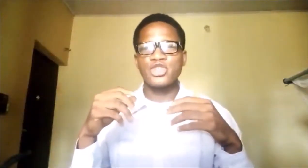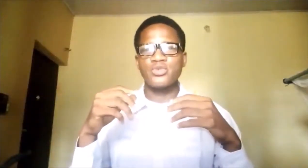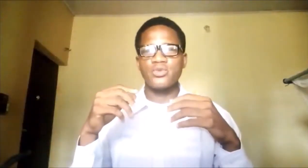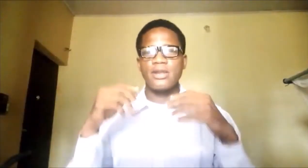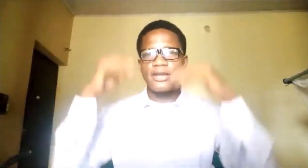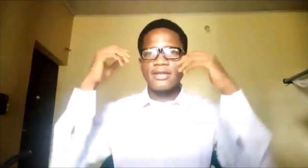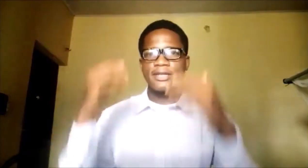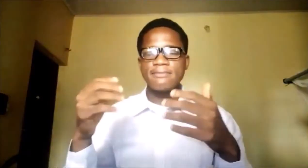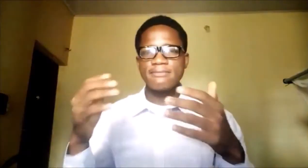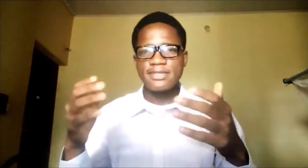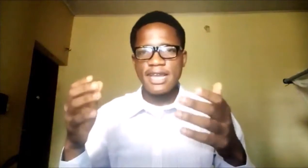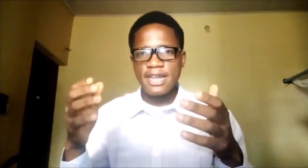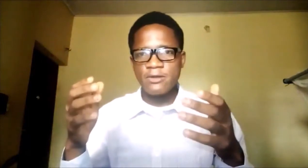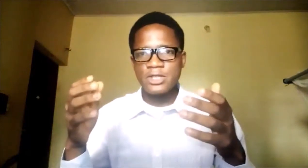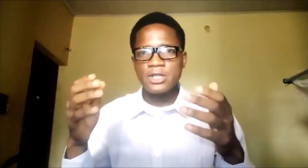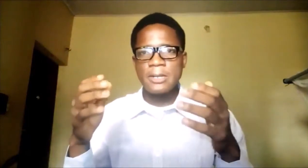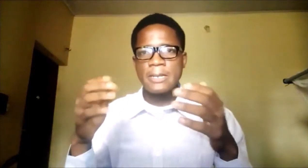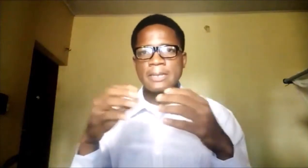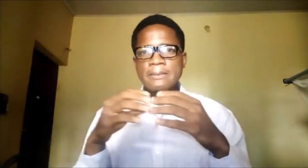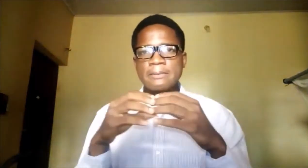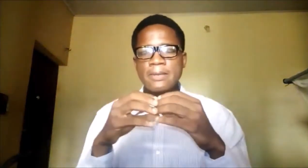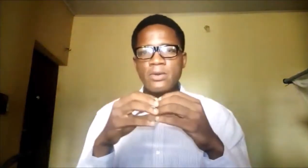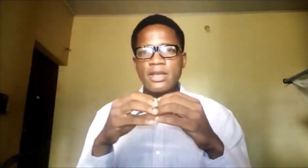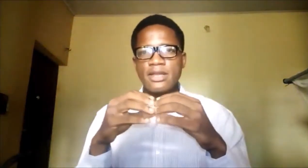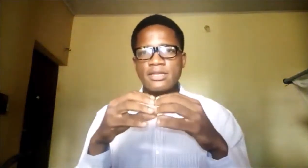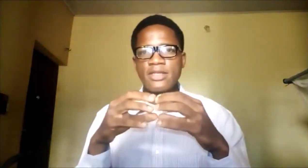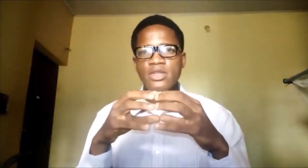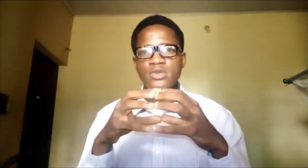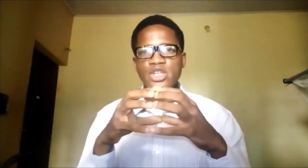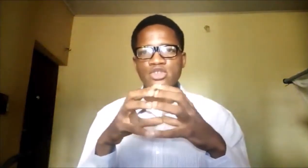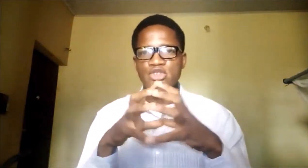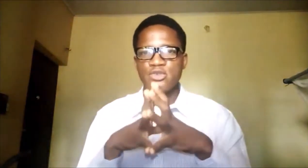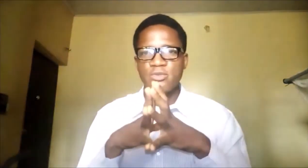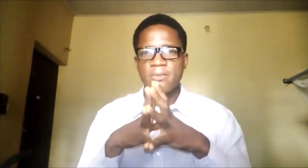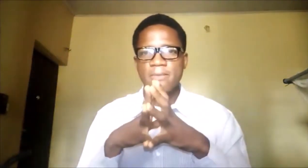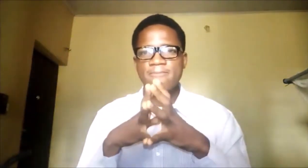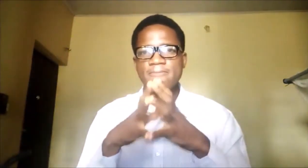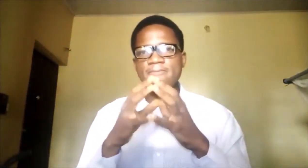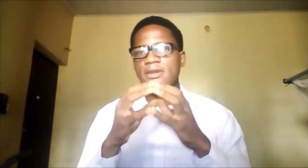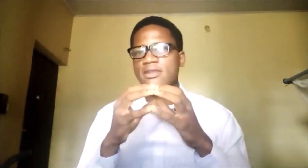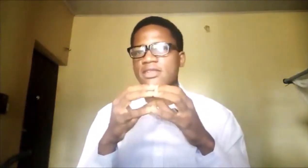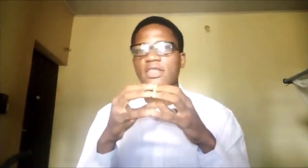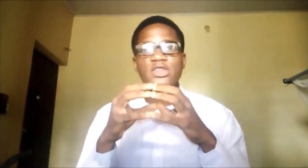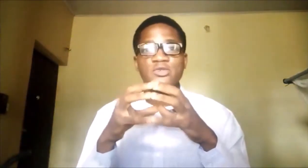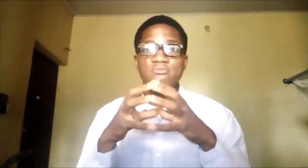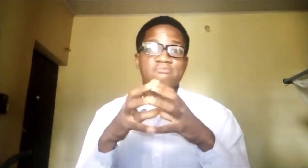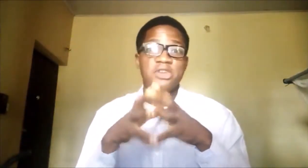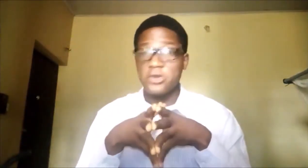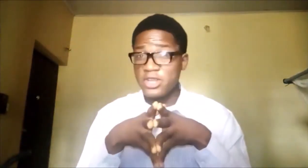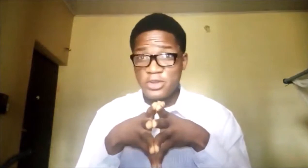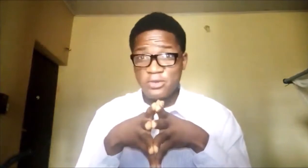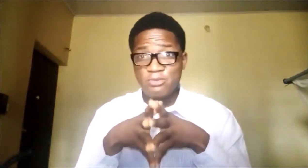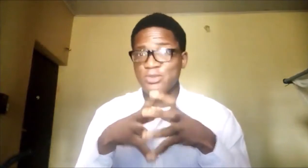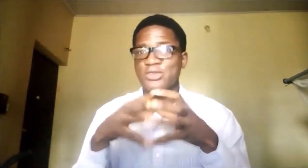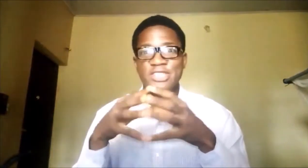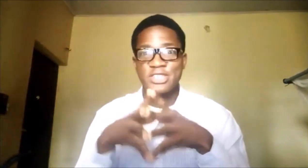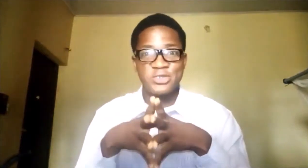into learning sign language, there are certain things we need to know. These are things you may already know, but just stay tuned